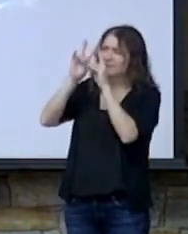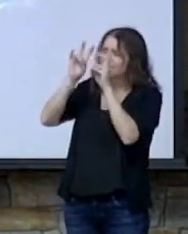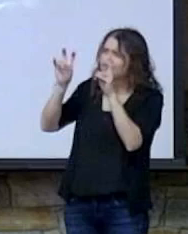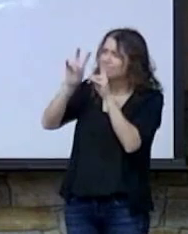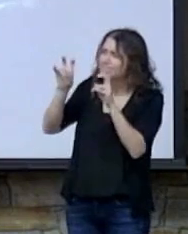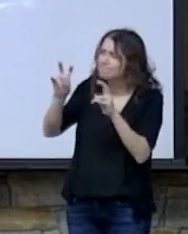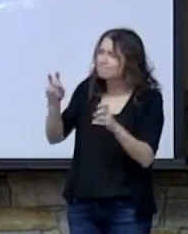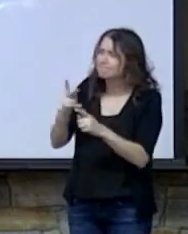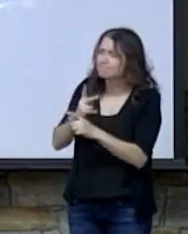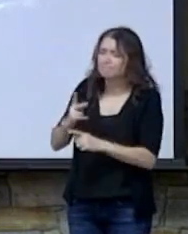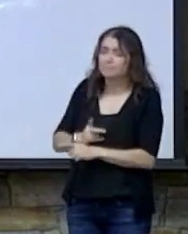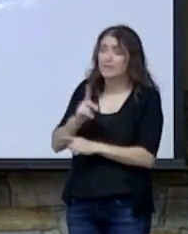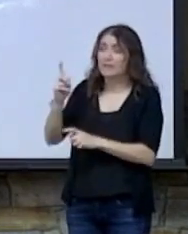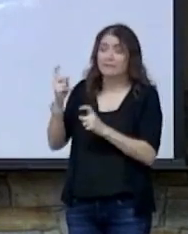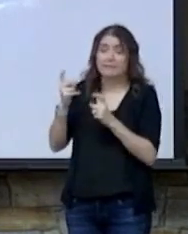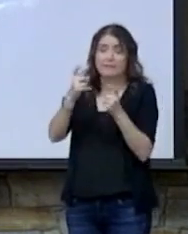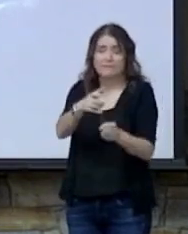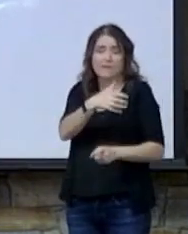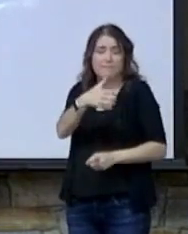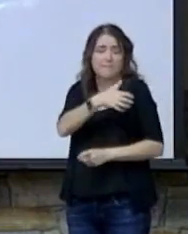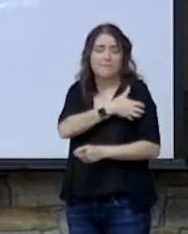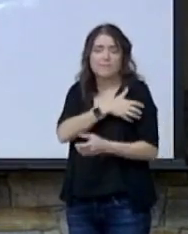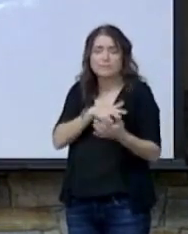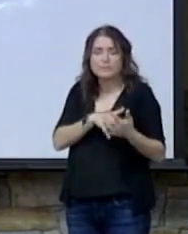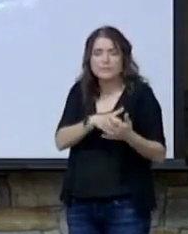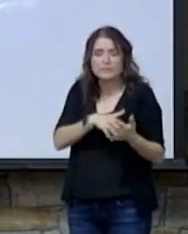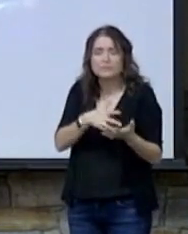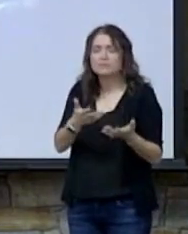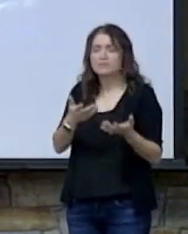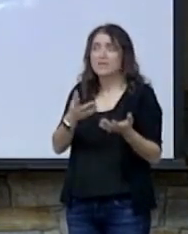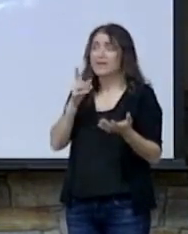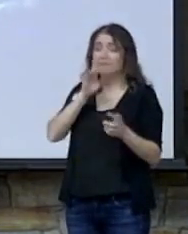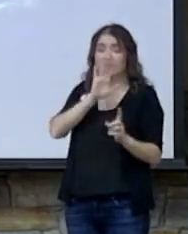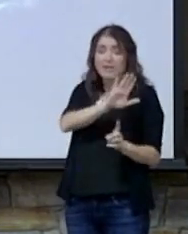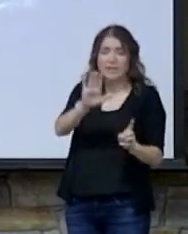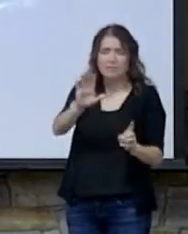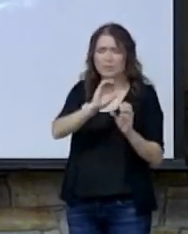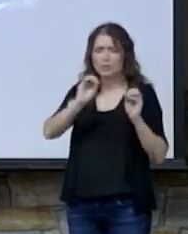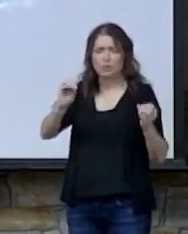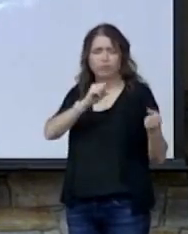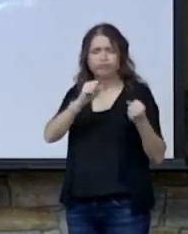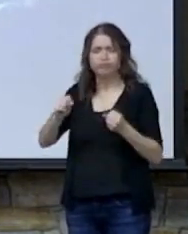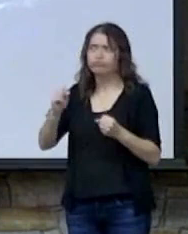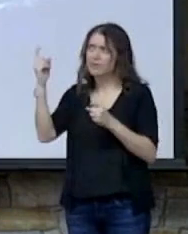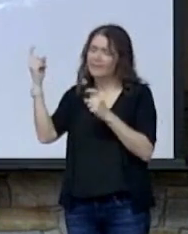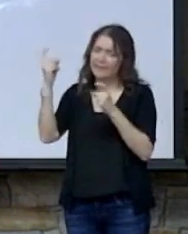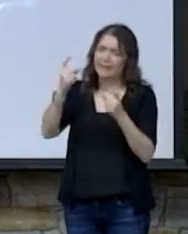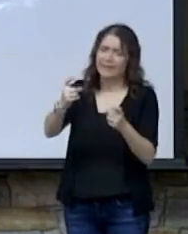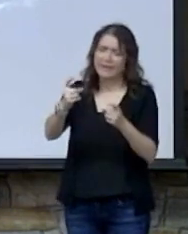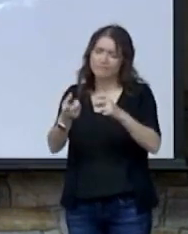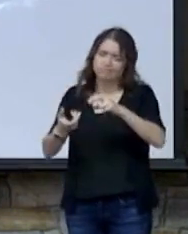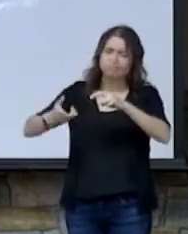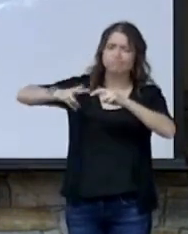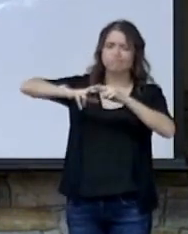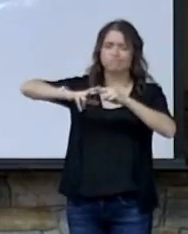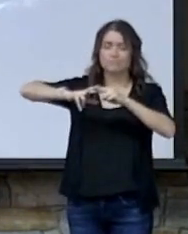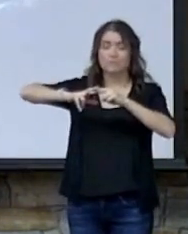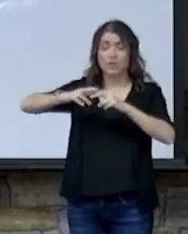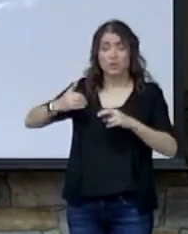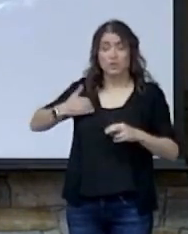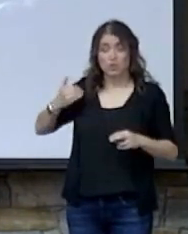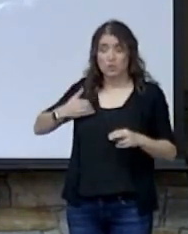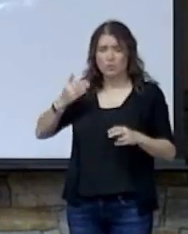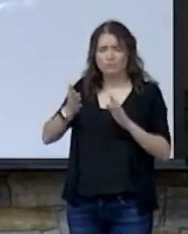gives power to the faint. And to him who has no might, he increases strength. Even youth shall faint